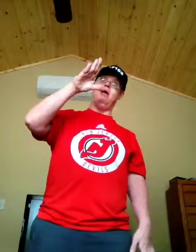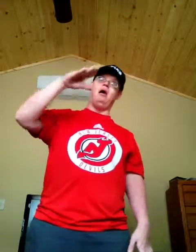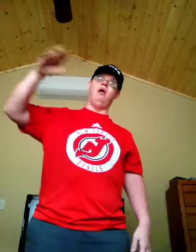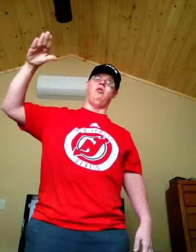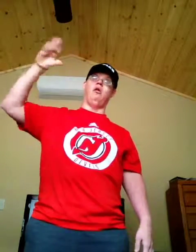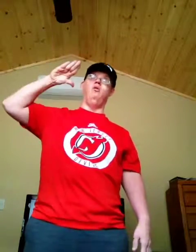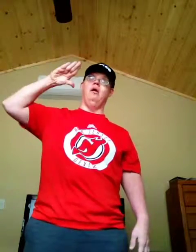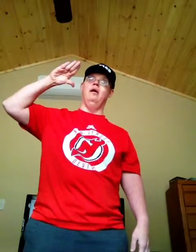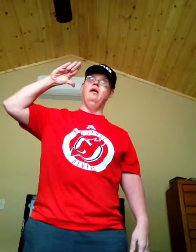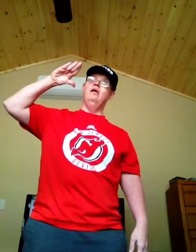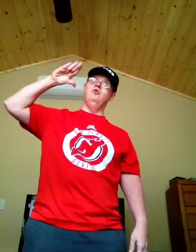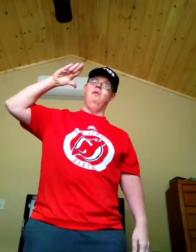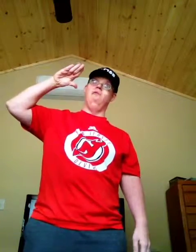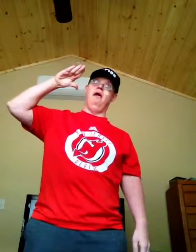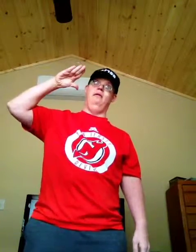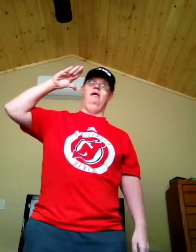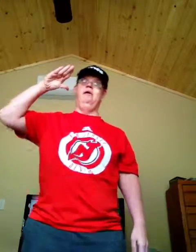and I saluted to my father.